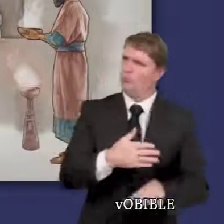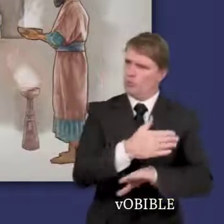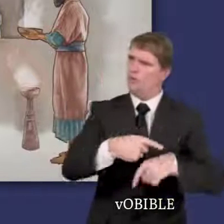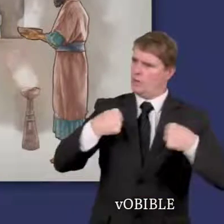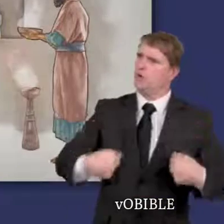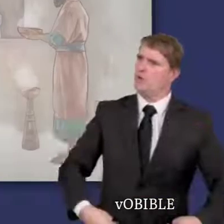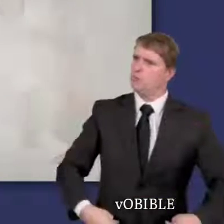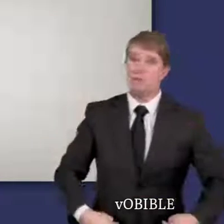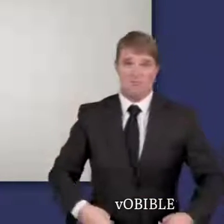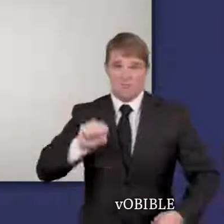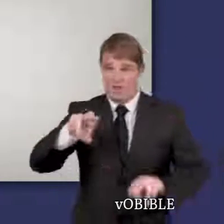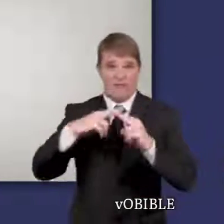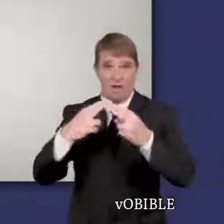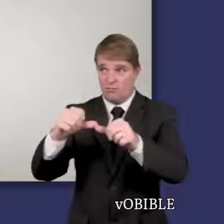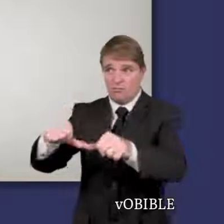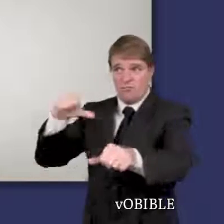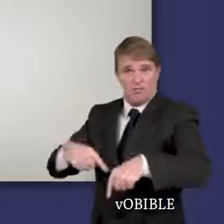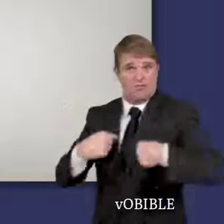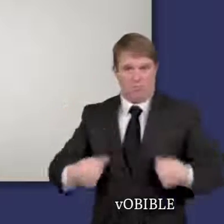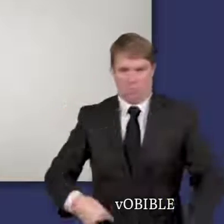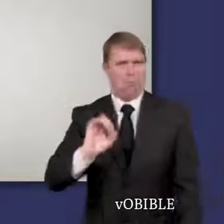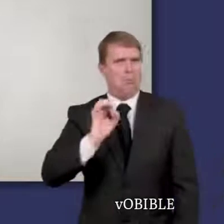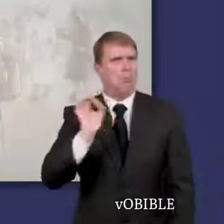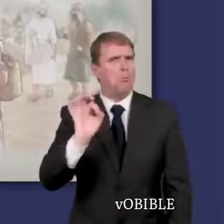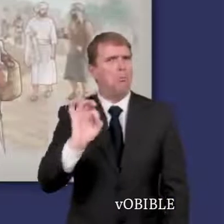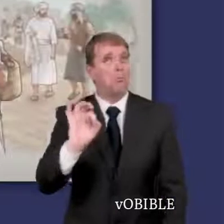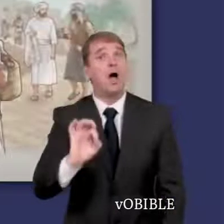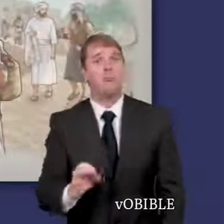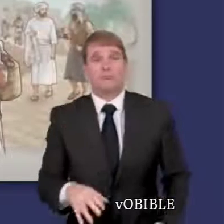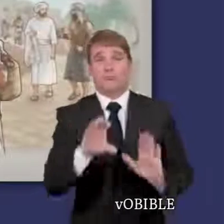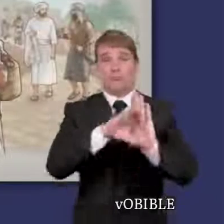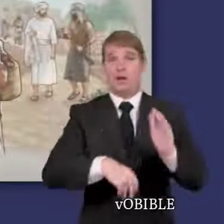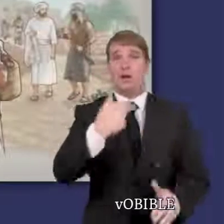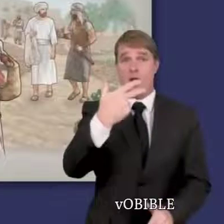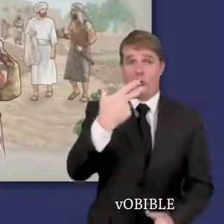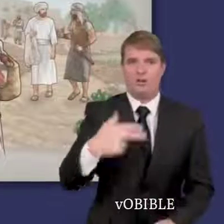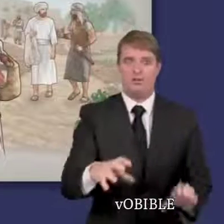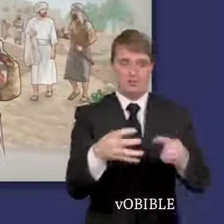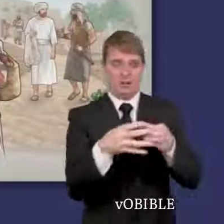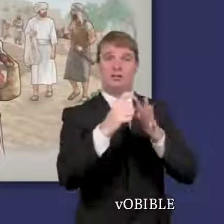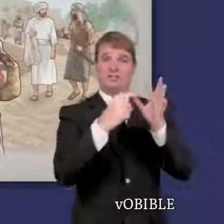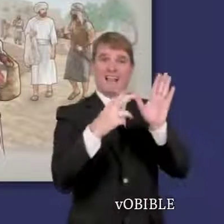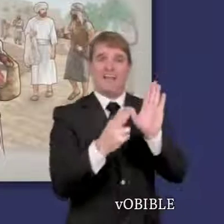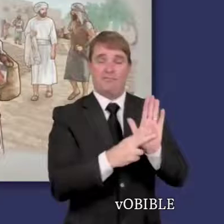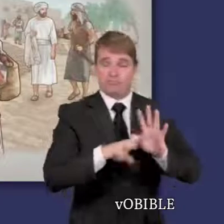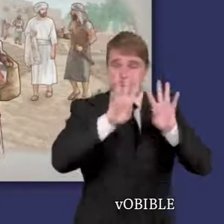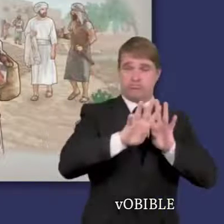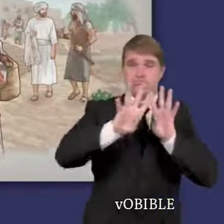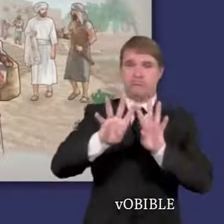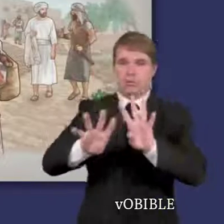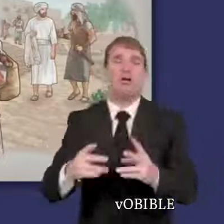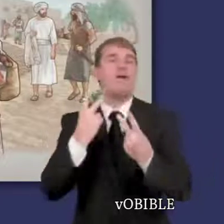family. In chapter 18, hundreds of Danites who are on their way to conquer land for their